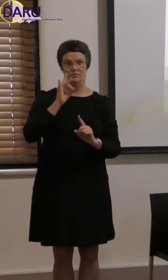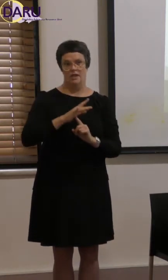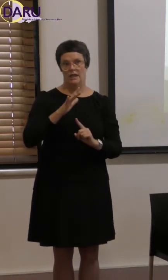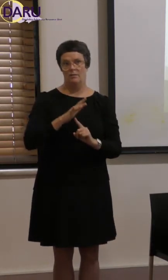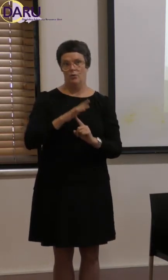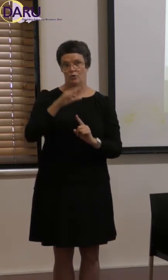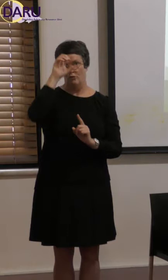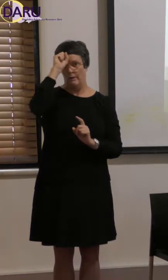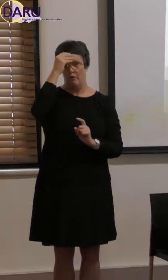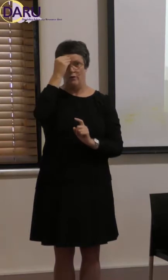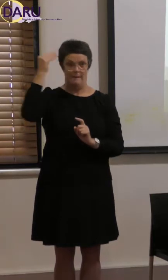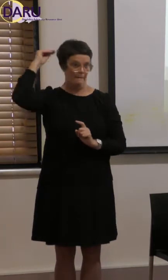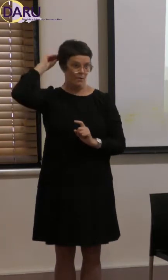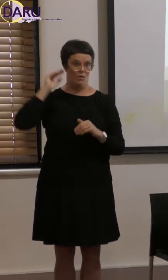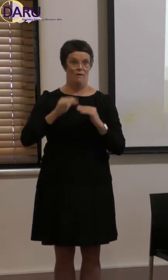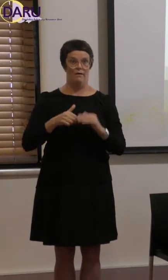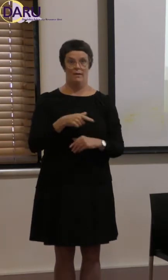that.